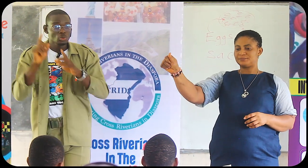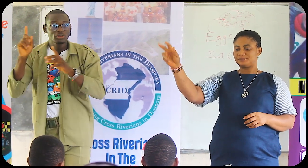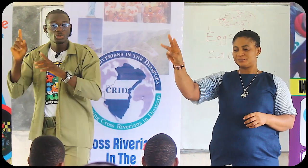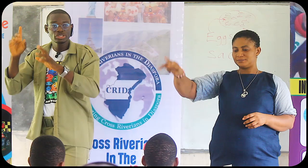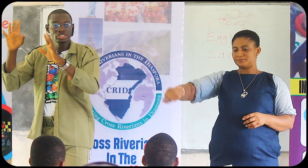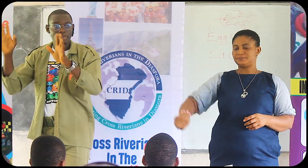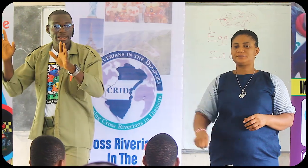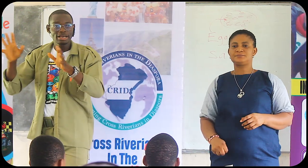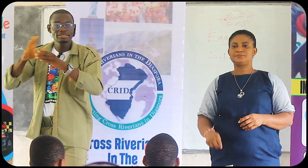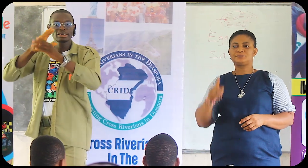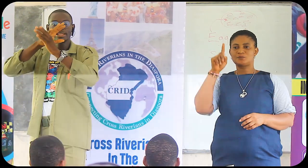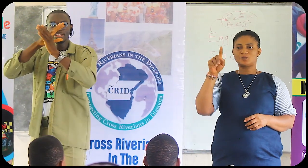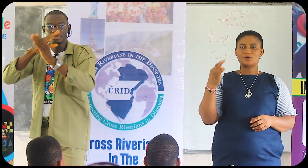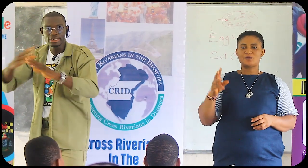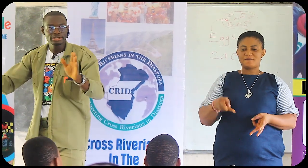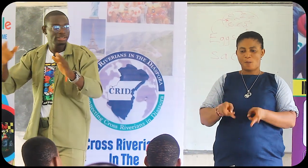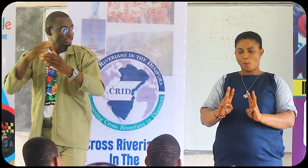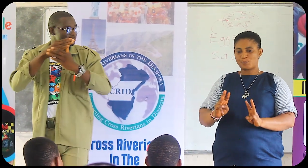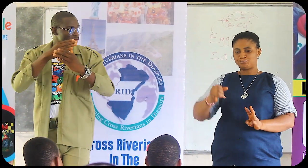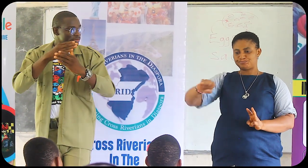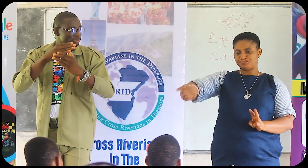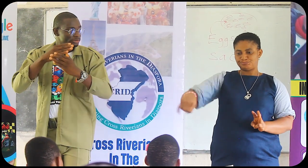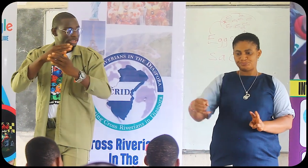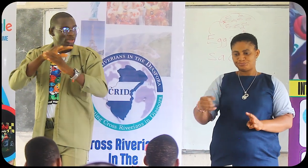This is one of the ways Japan has eliminated